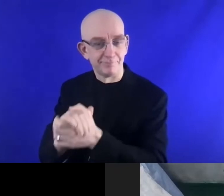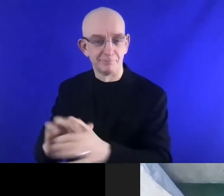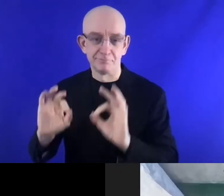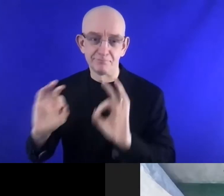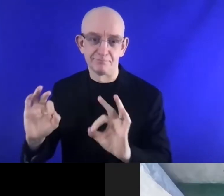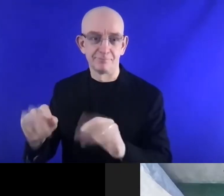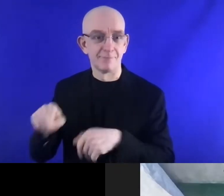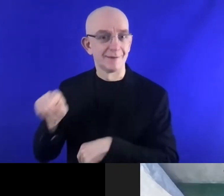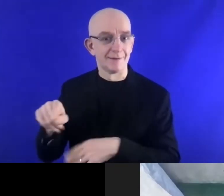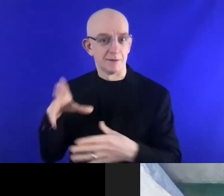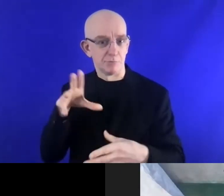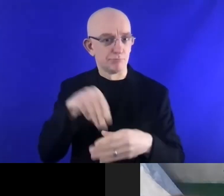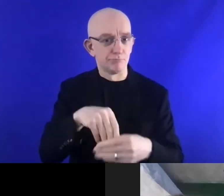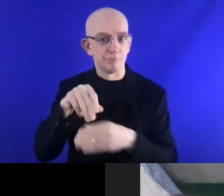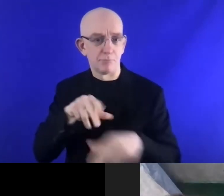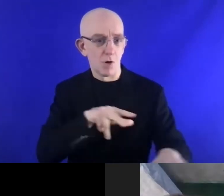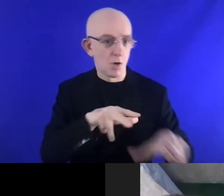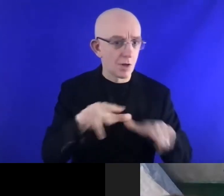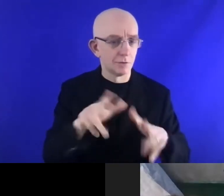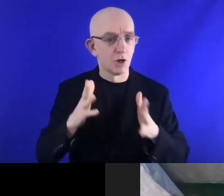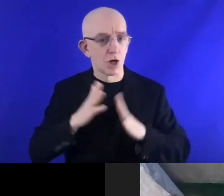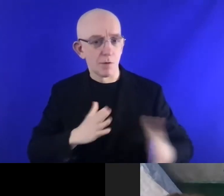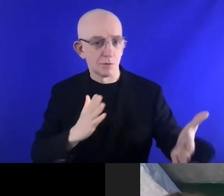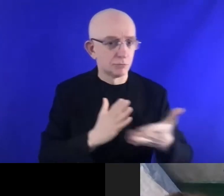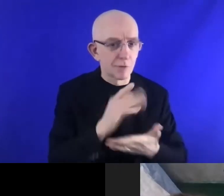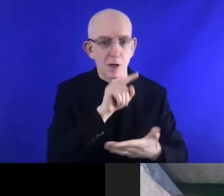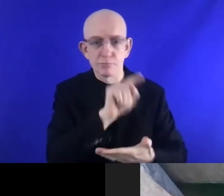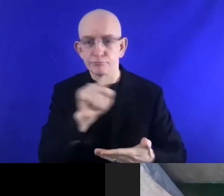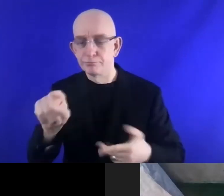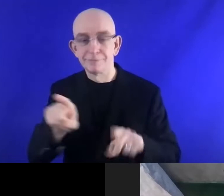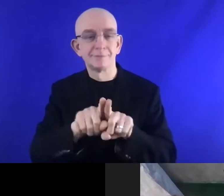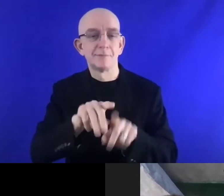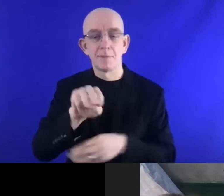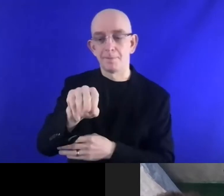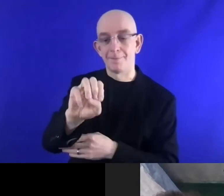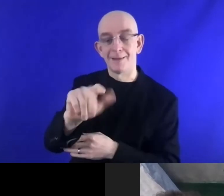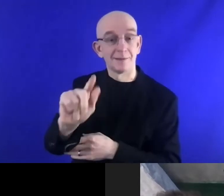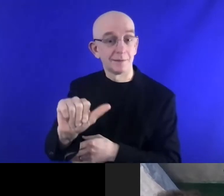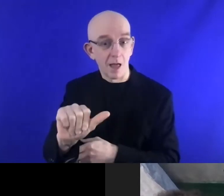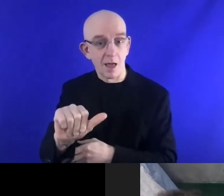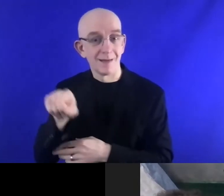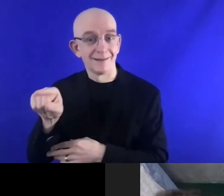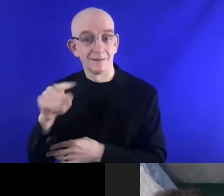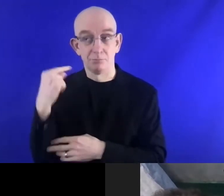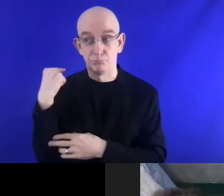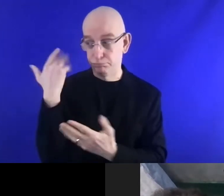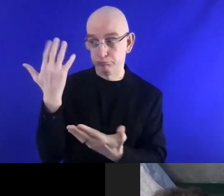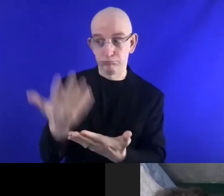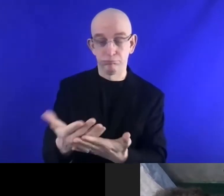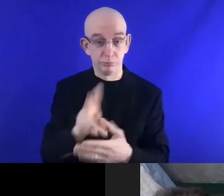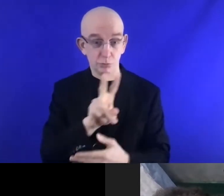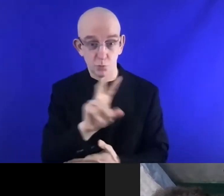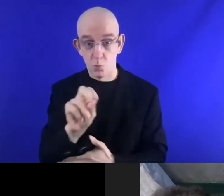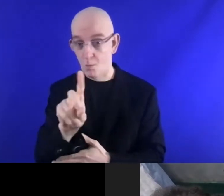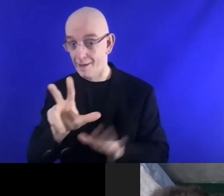since 2019, and from this year she's participating in Reconectades. We will have with